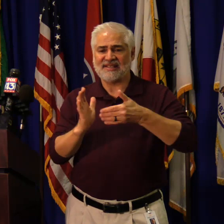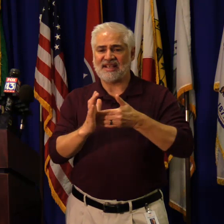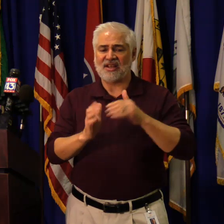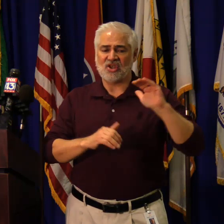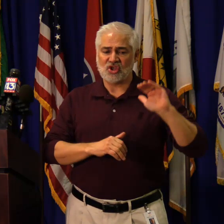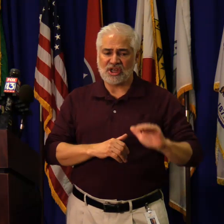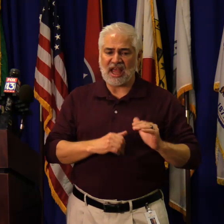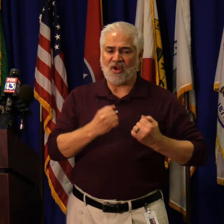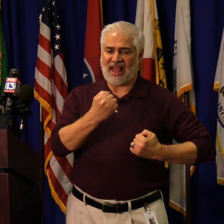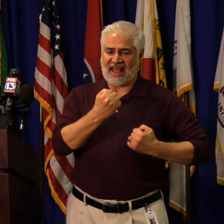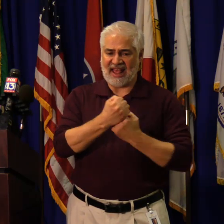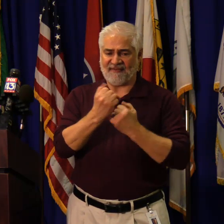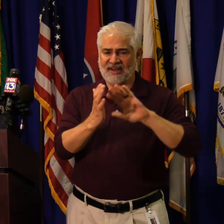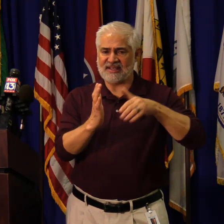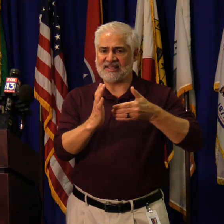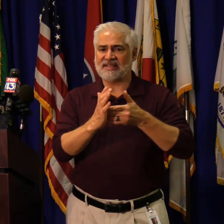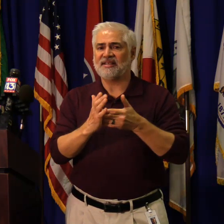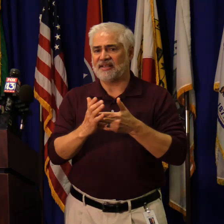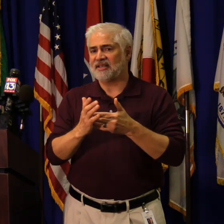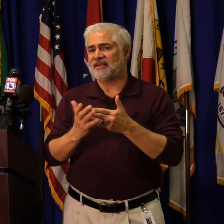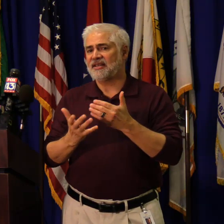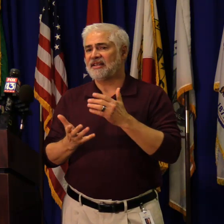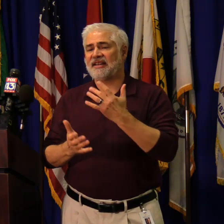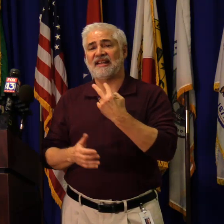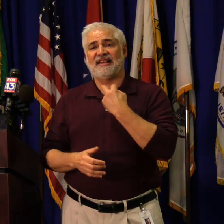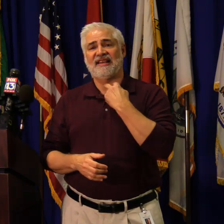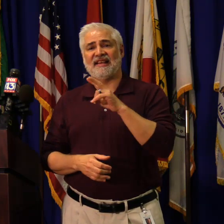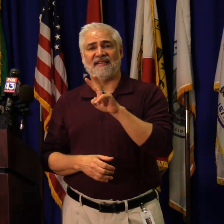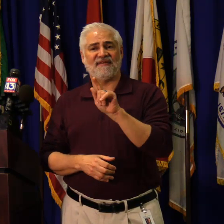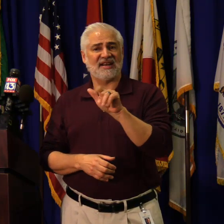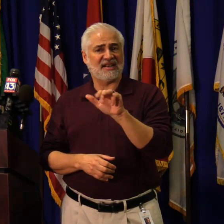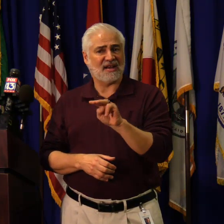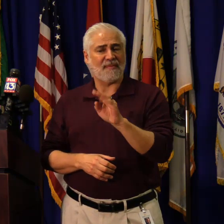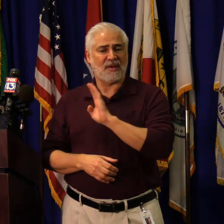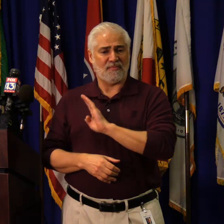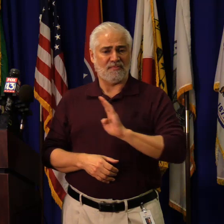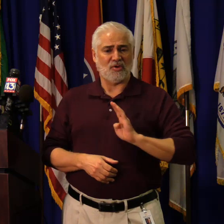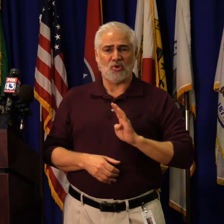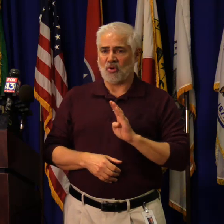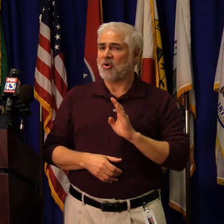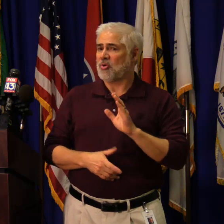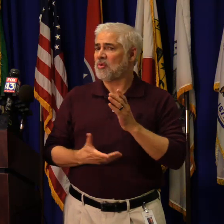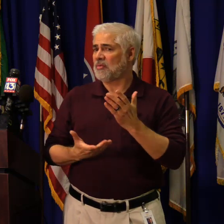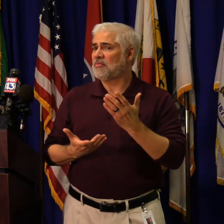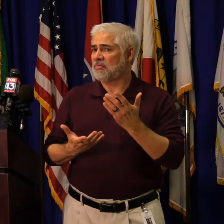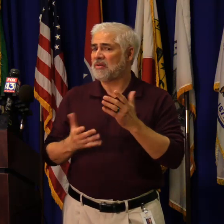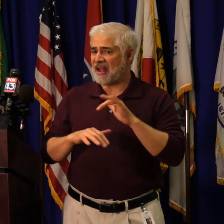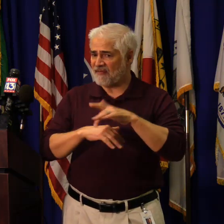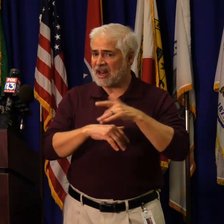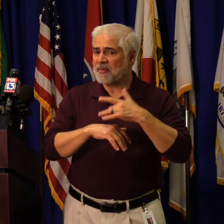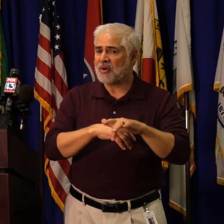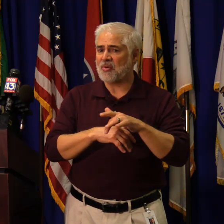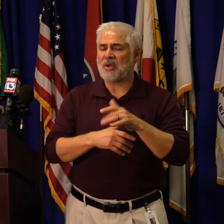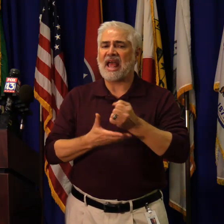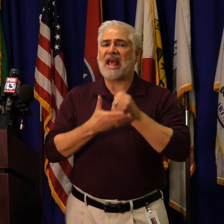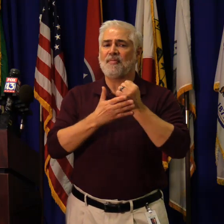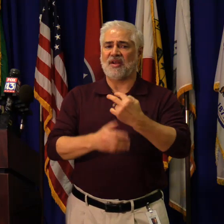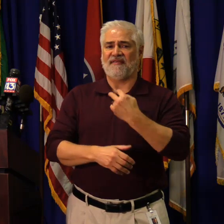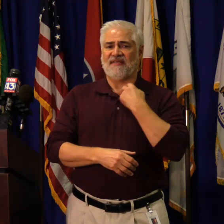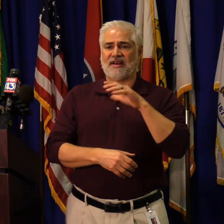Center, the Crime Victims Bureau, and other agencies in town to help our victims of crime, who we can't forget during this